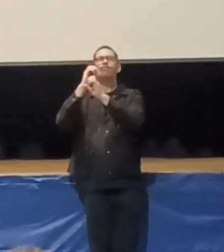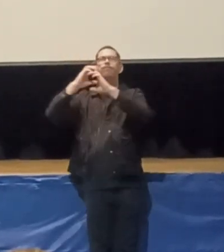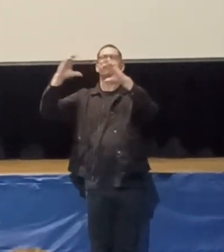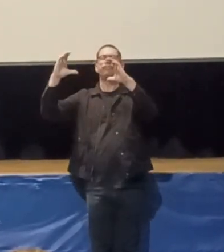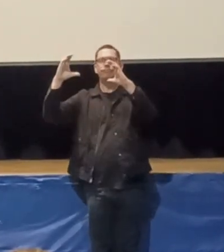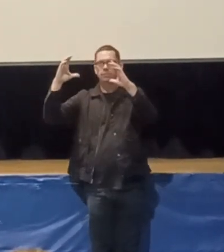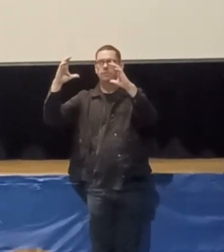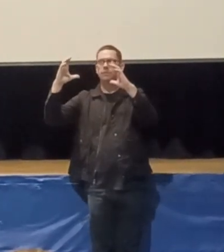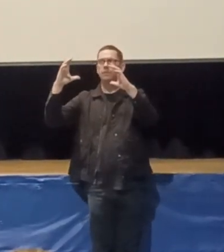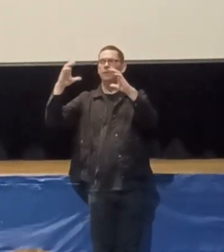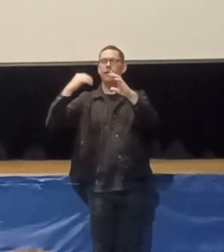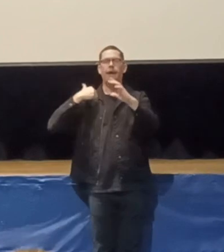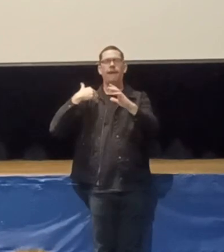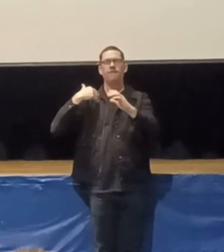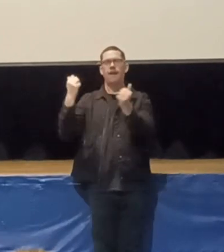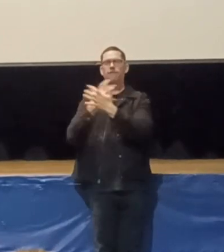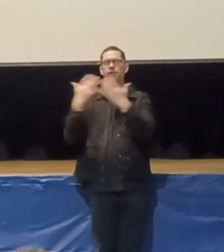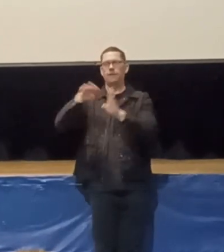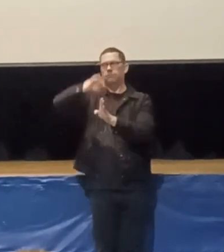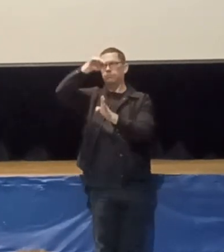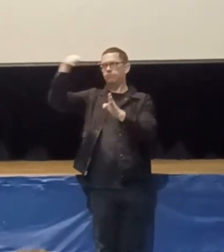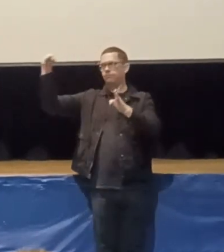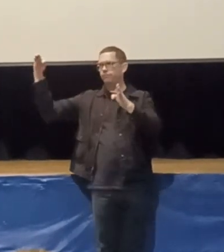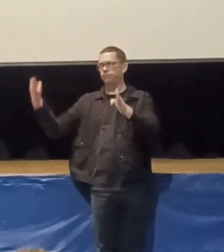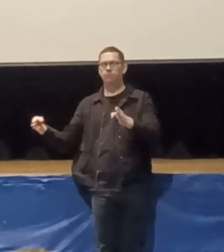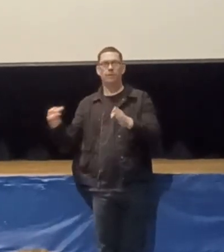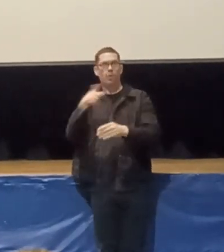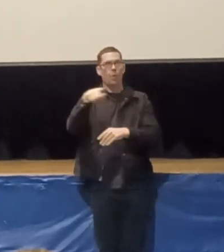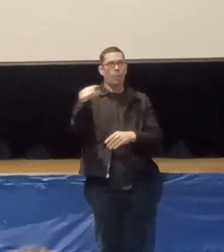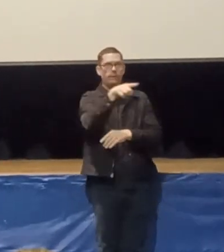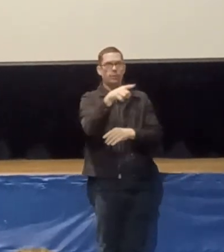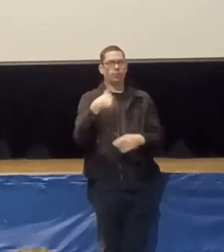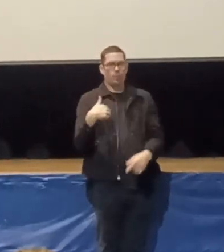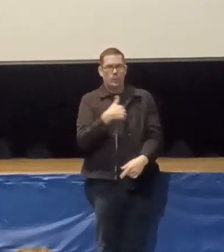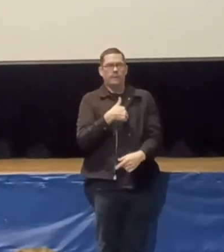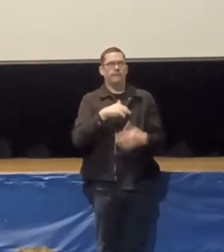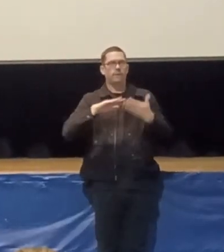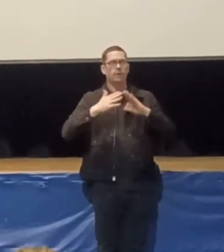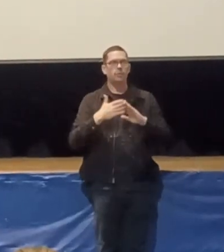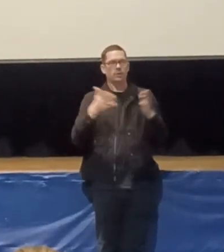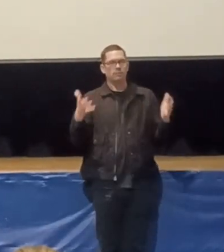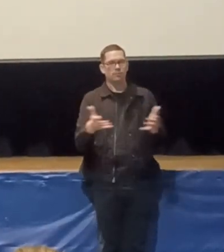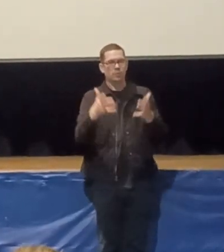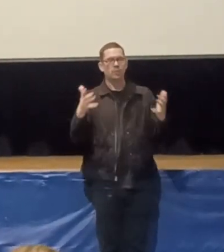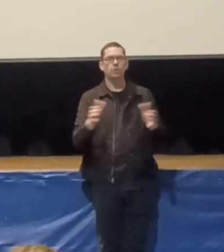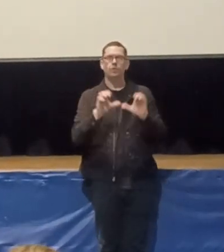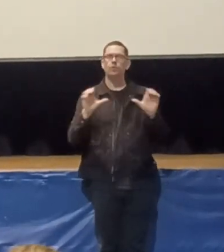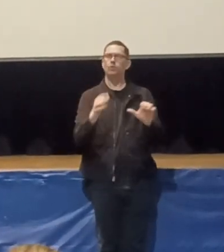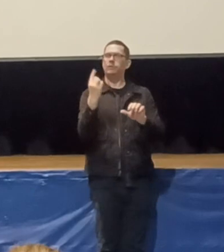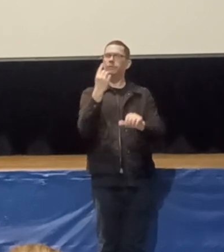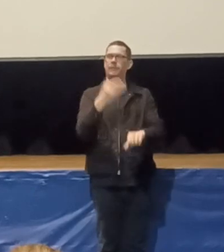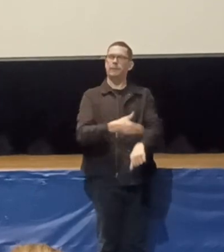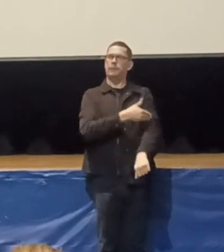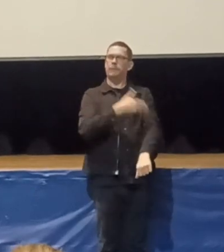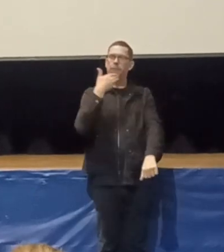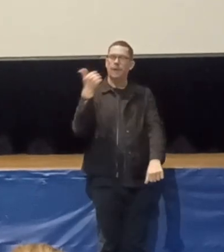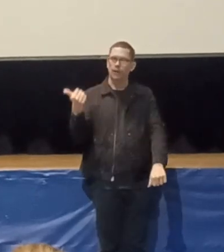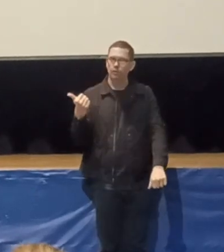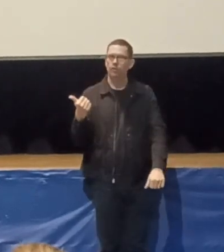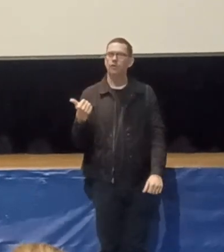were sheltered, and now you guys have pushed them. We have, as a community, have pushed them to do something much better. And so just like with the